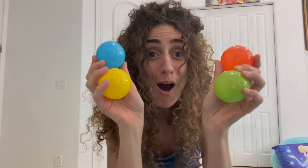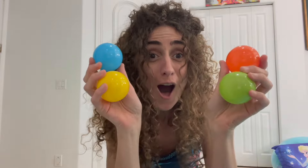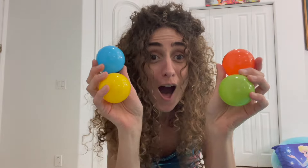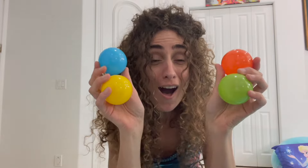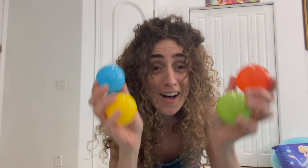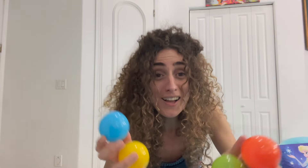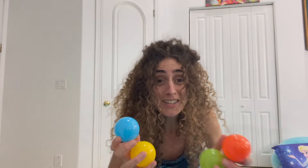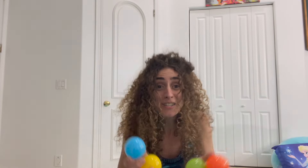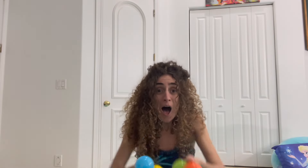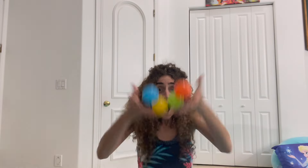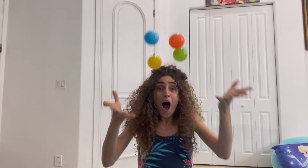Balls!